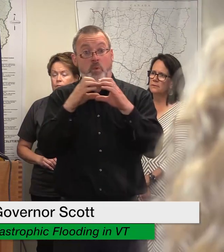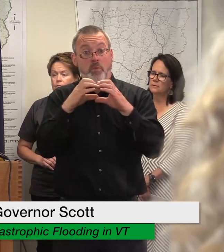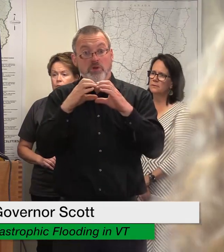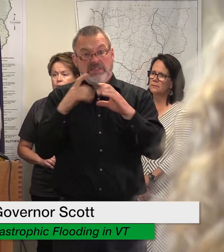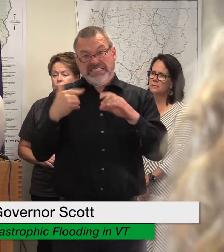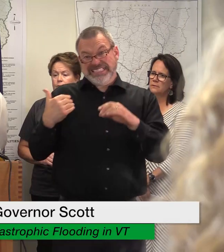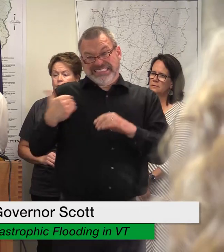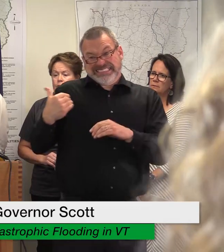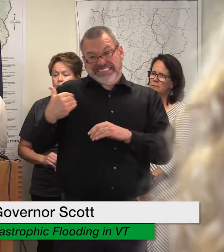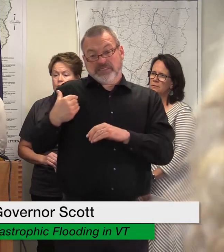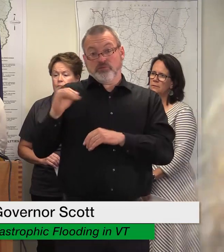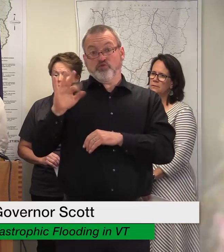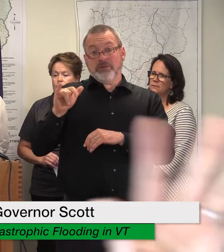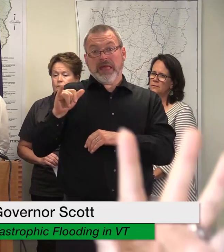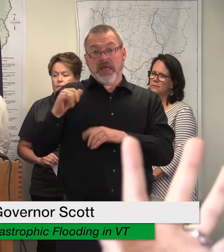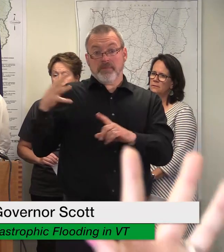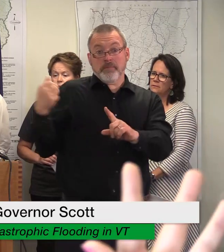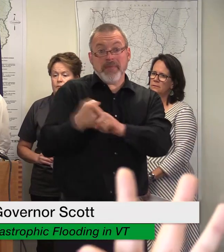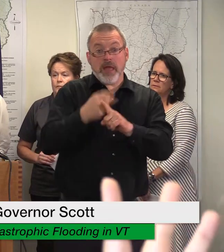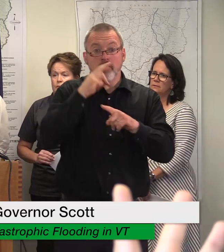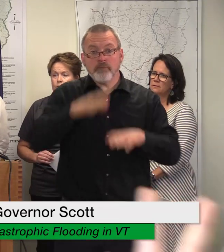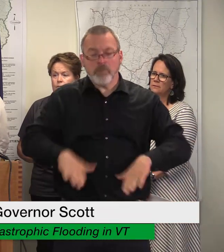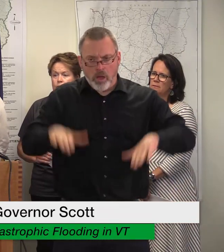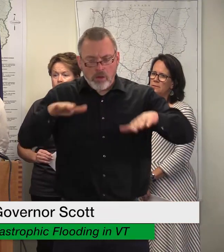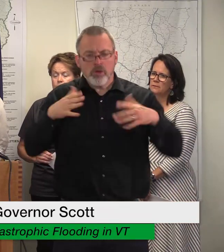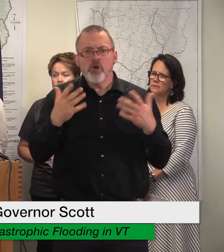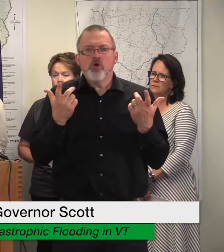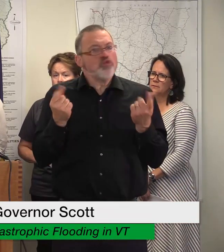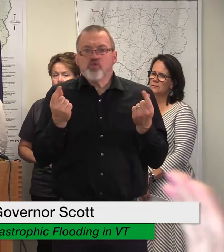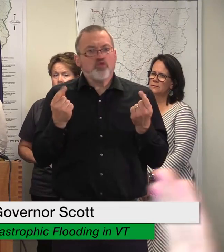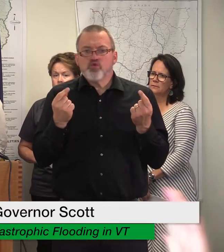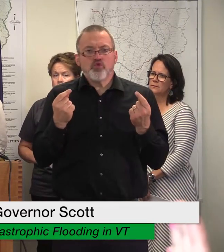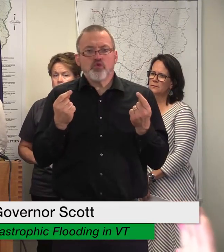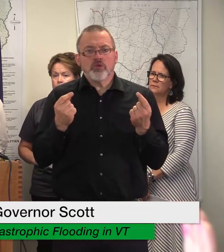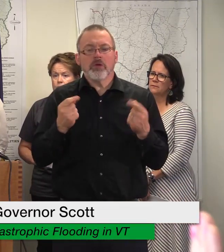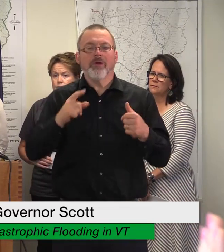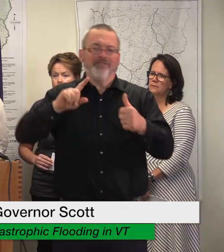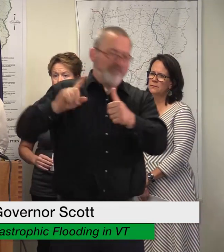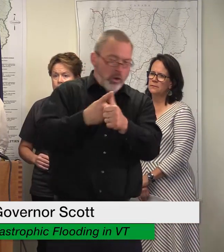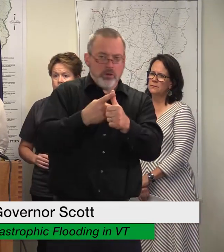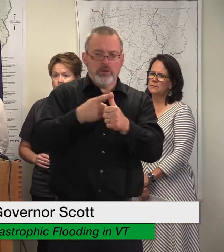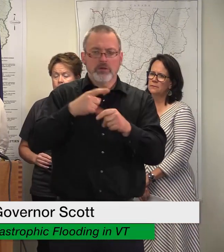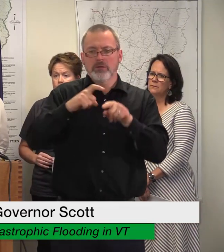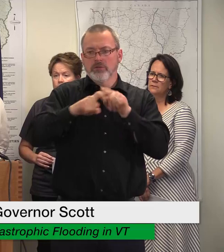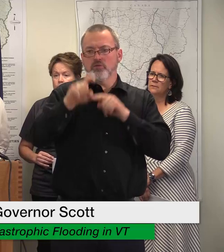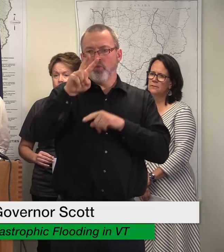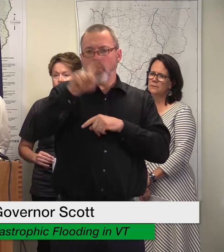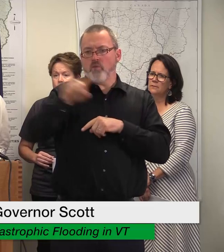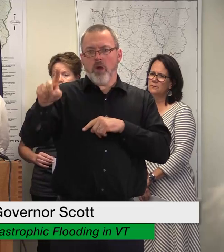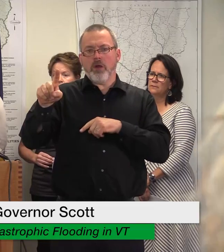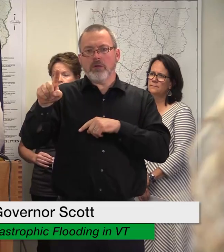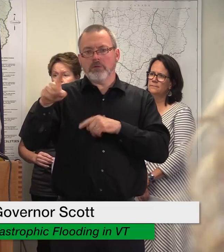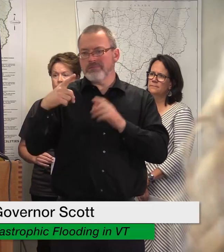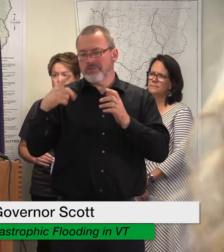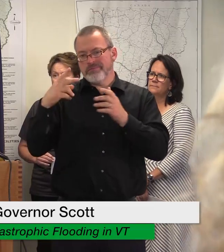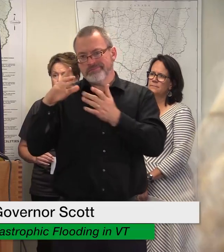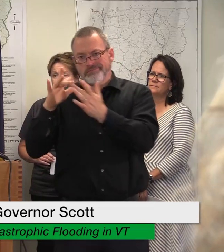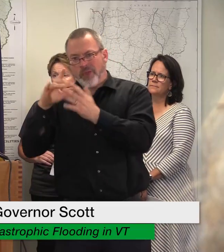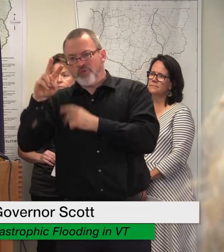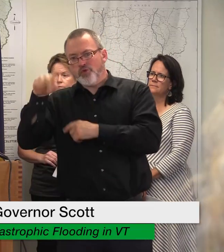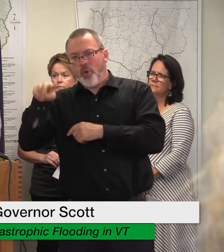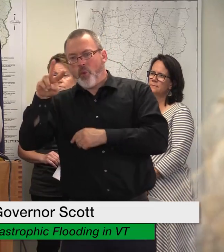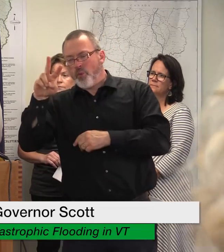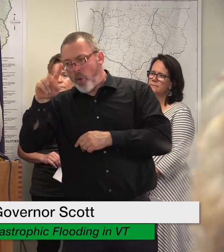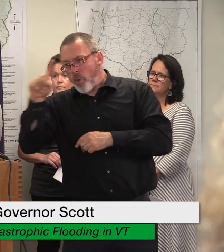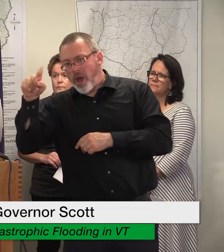sure you take the following steps to report your damages. Register with 211. The state is collecting this information about damages to residences